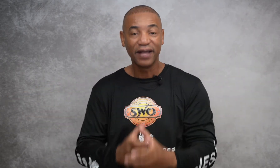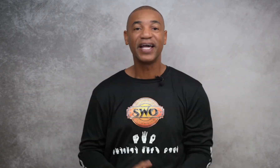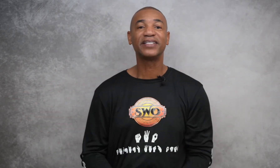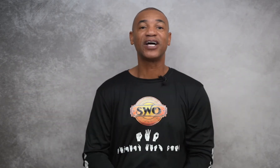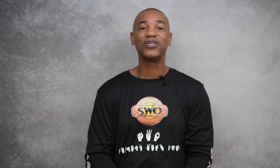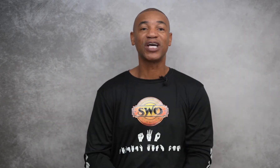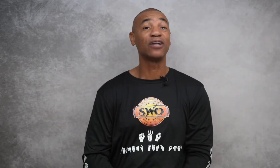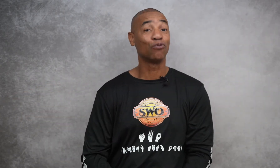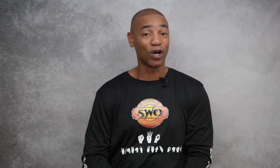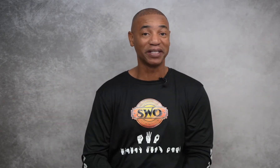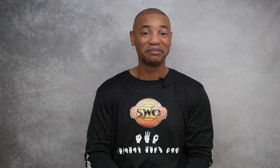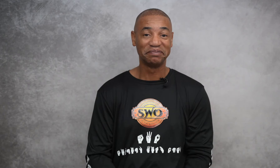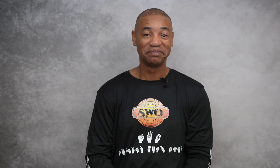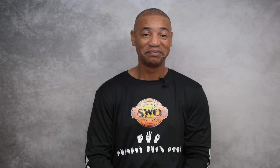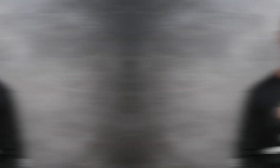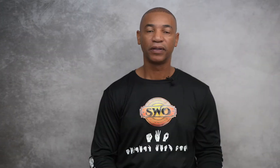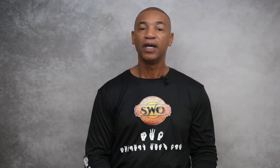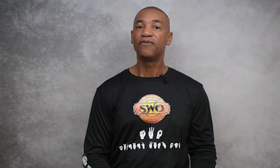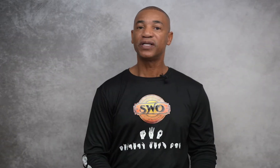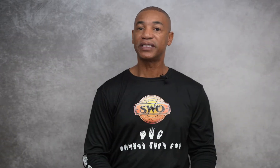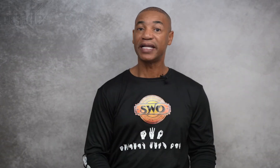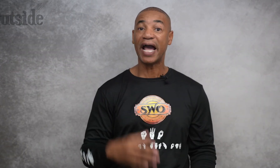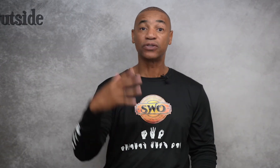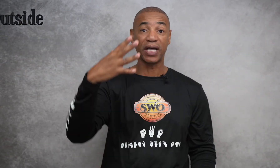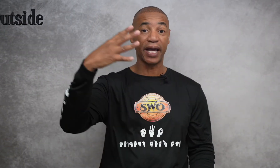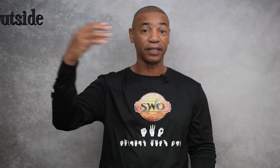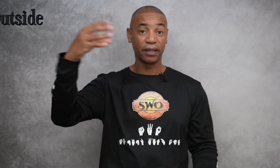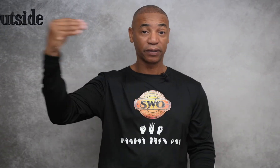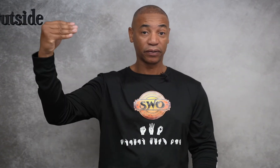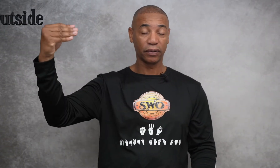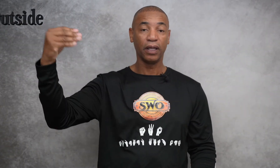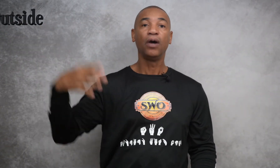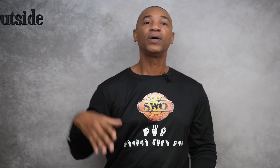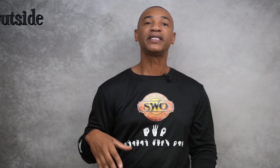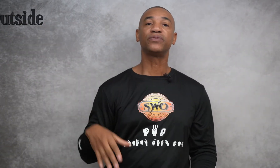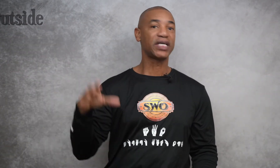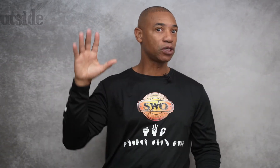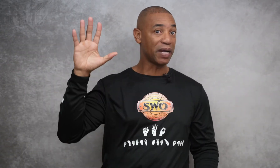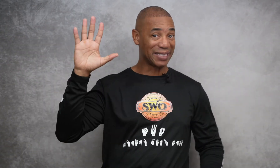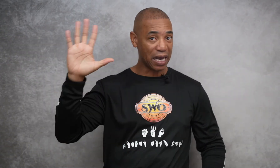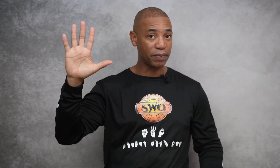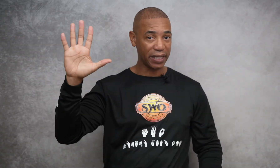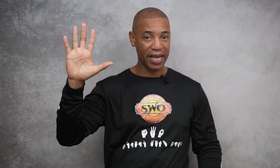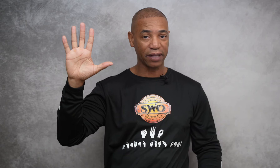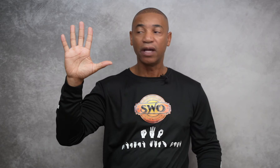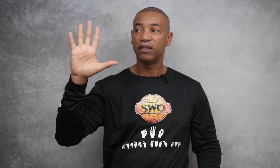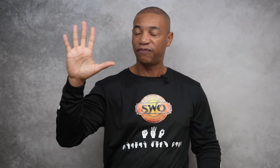That is how you sign run. For the sign outside, what I did was I took my dominant hand, the fingers